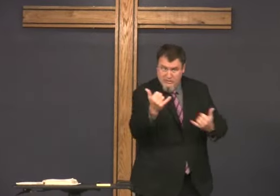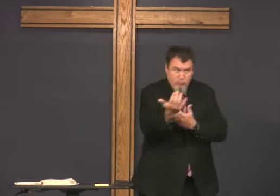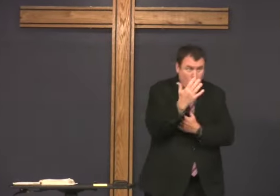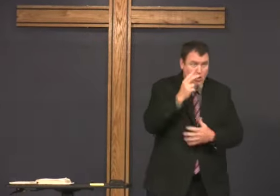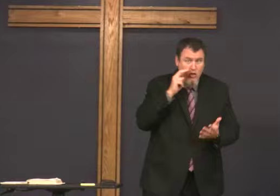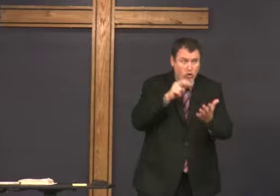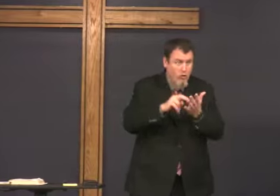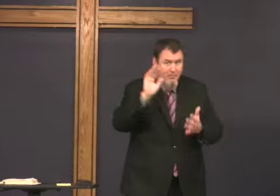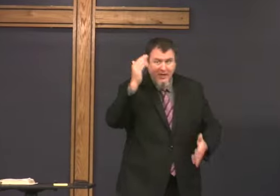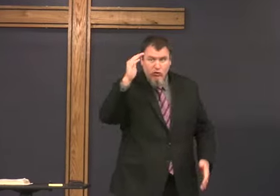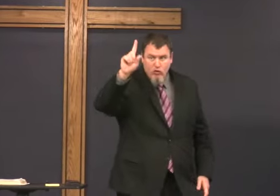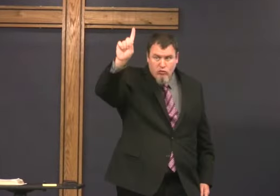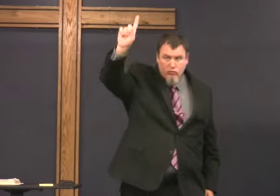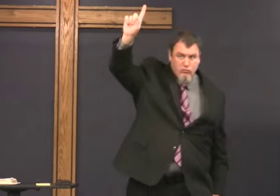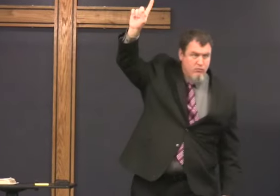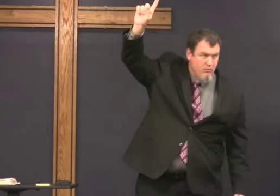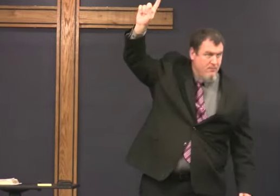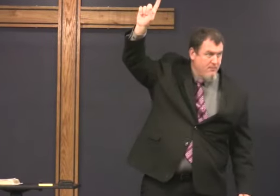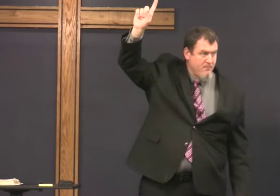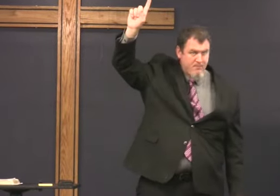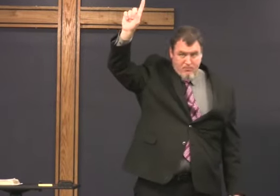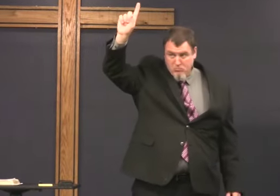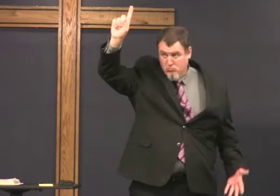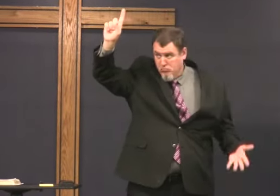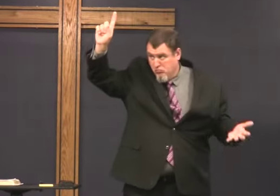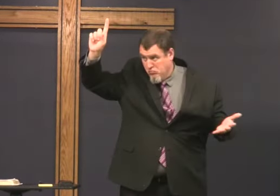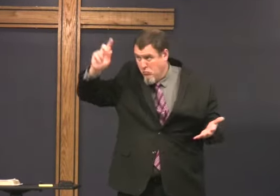how many of you this morning looked in a mirror? Yeah.